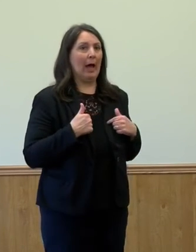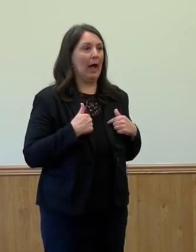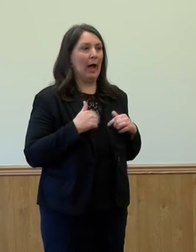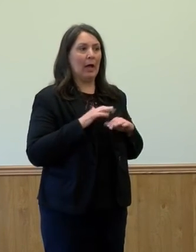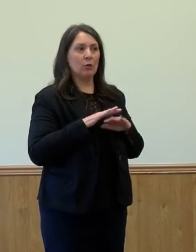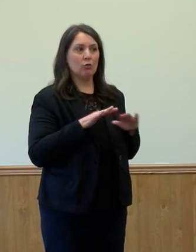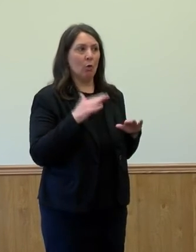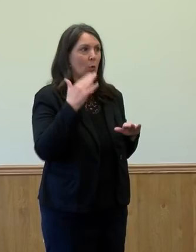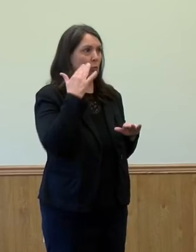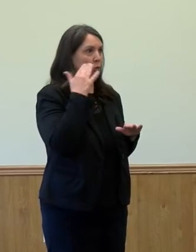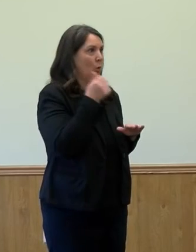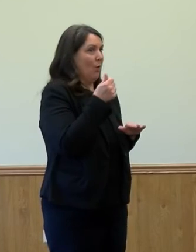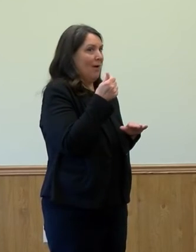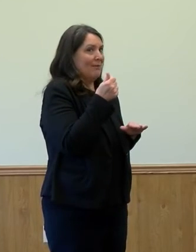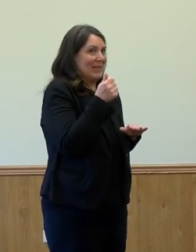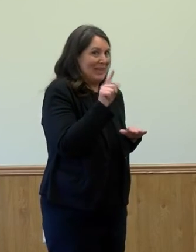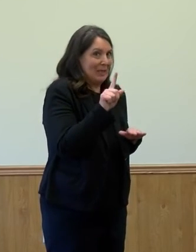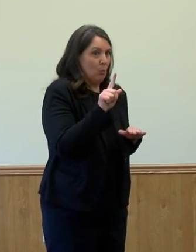of